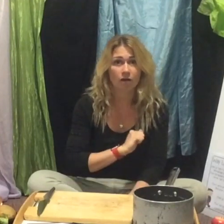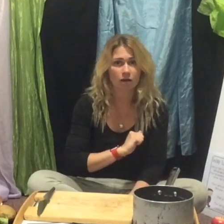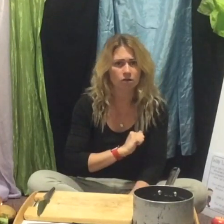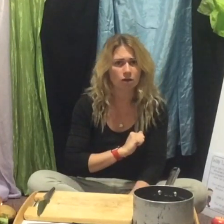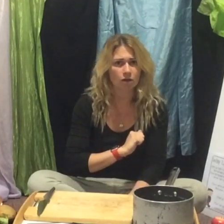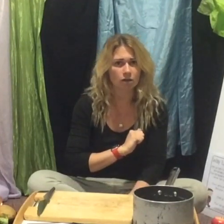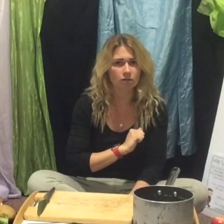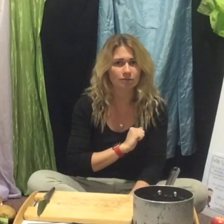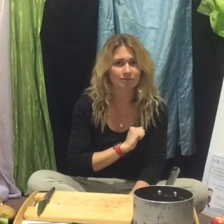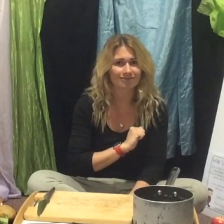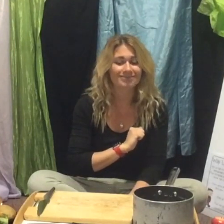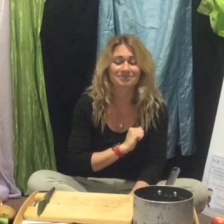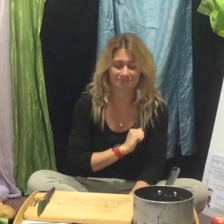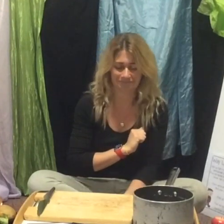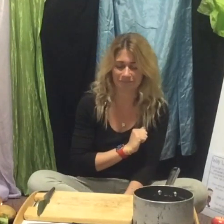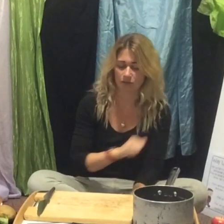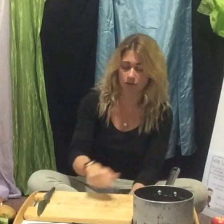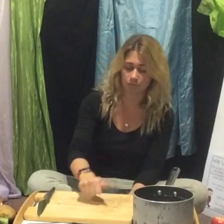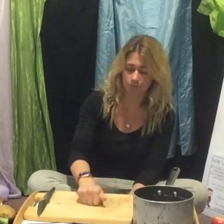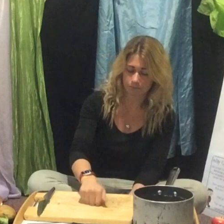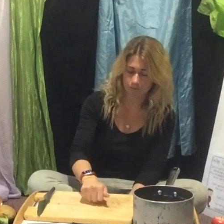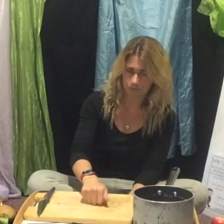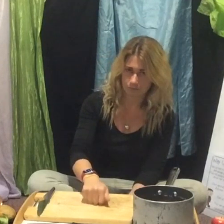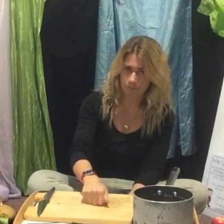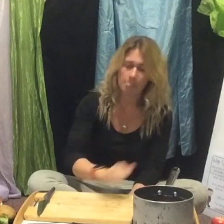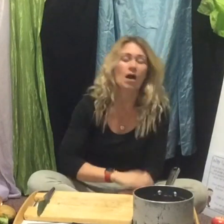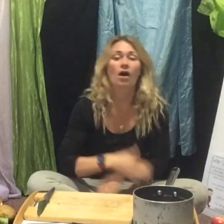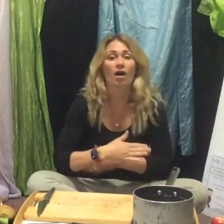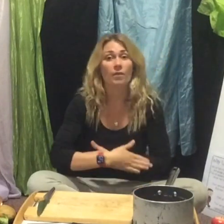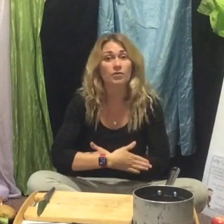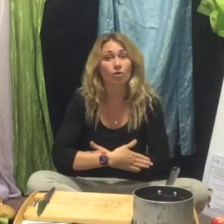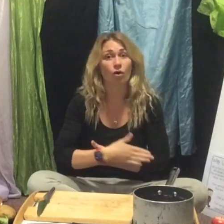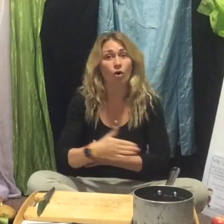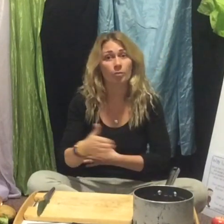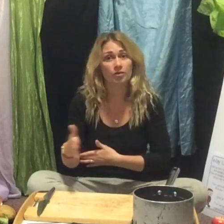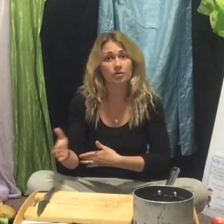Can you knock? Well done. And the door opened.